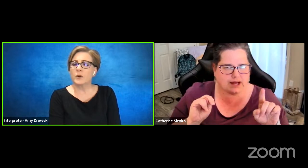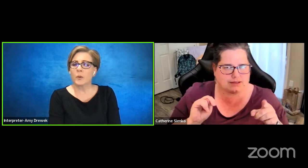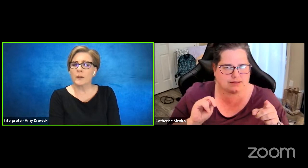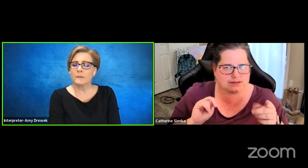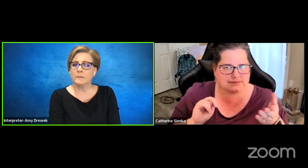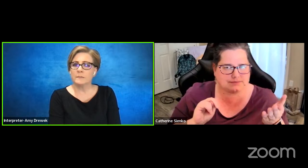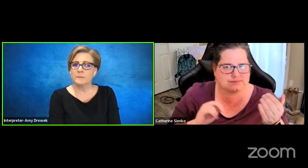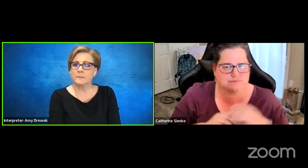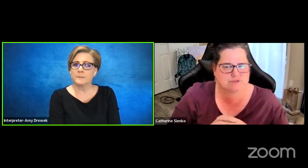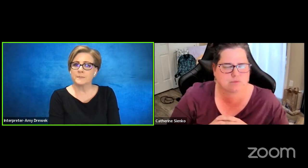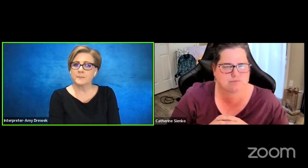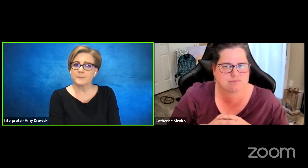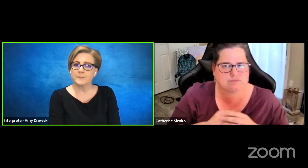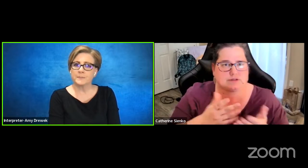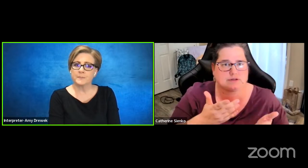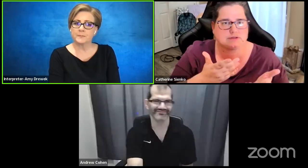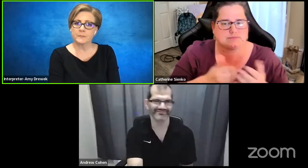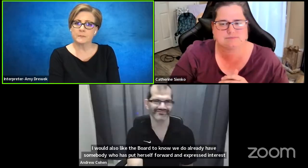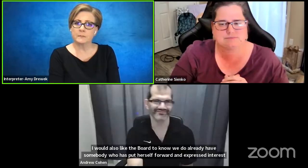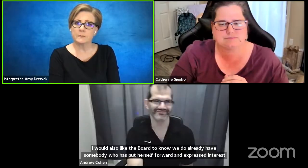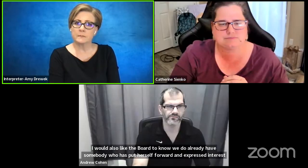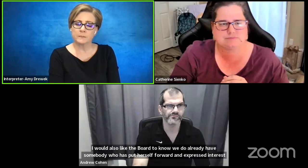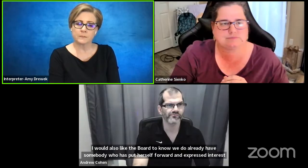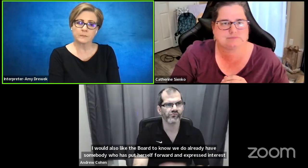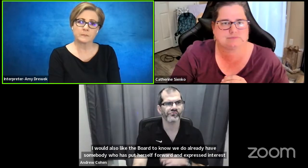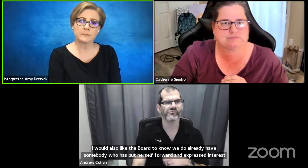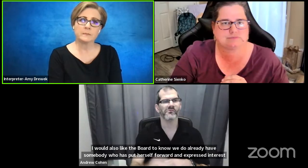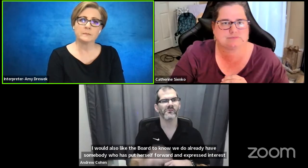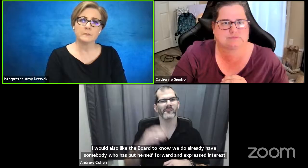I see Commissioner Cohen.